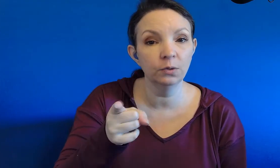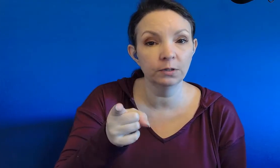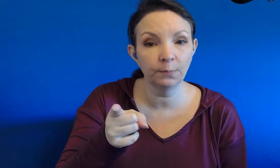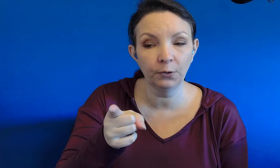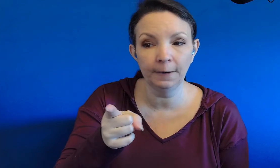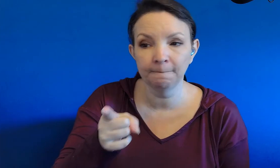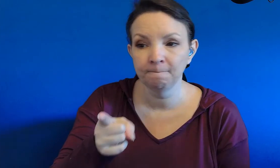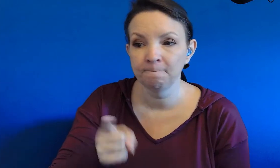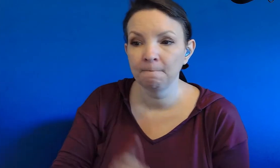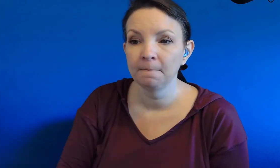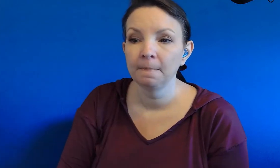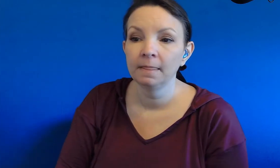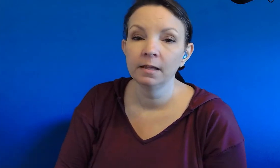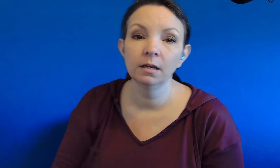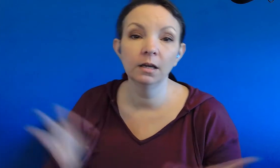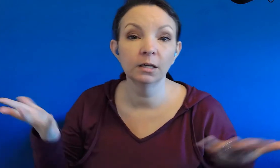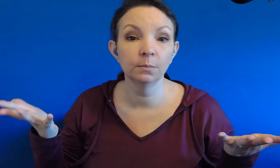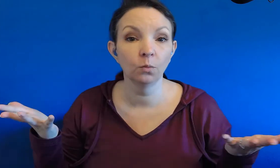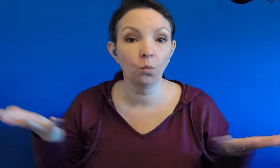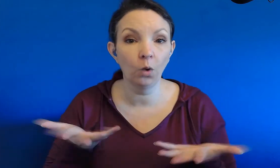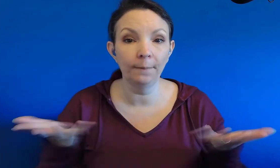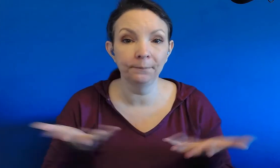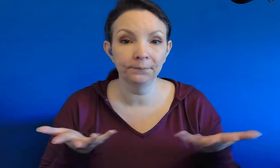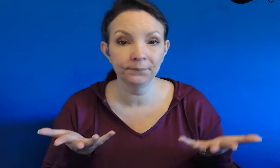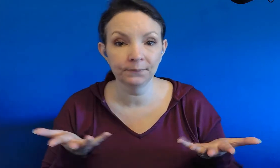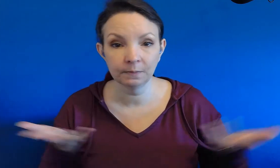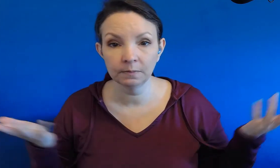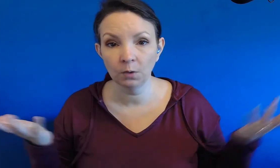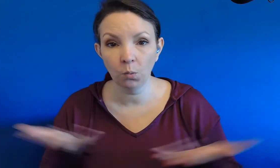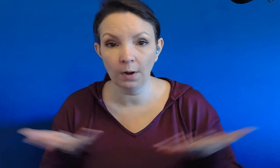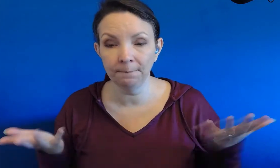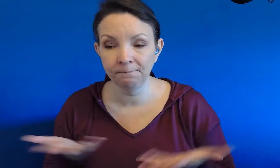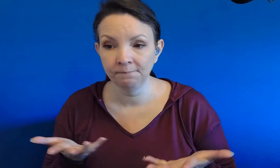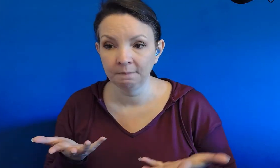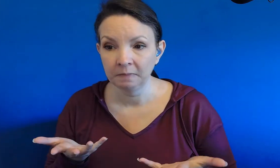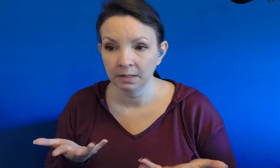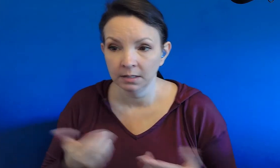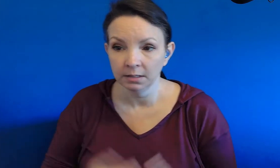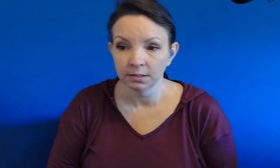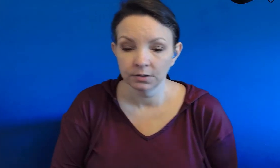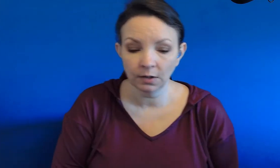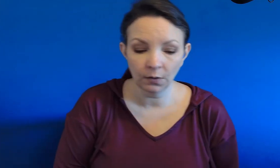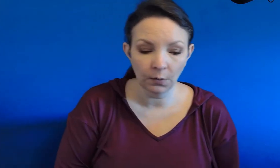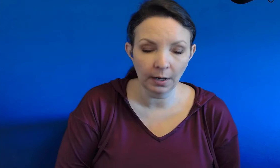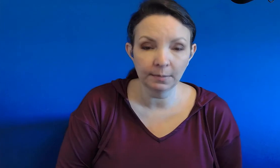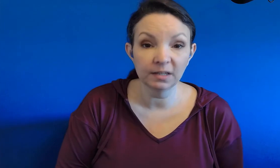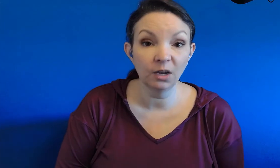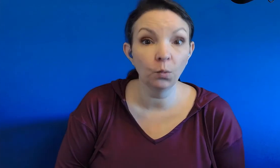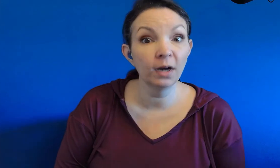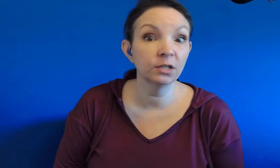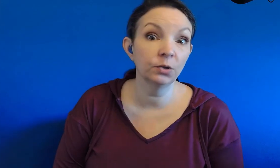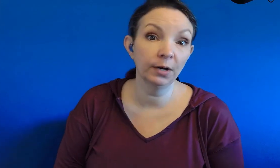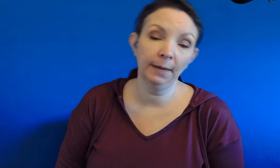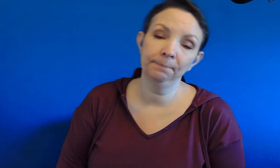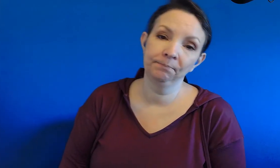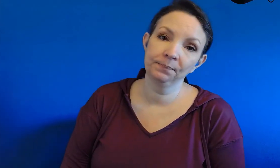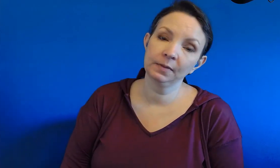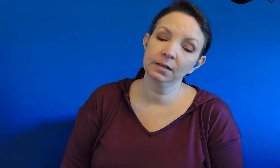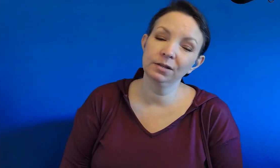point. And what. What. So I'm going to say, what is your name? So we're going to go